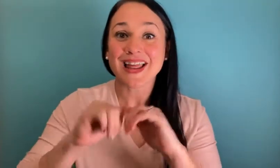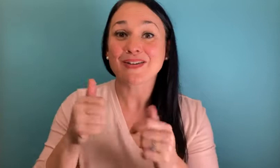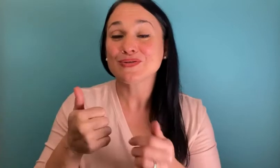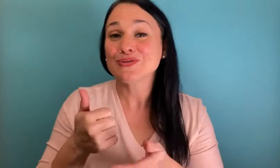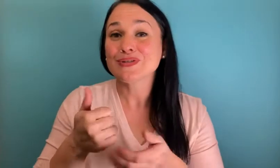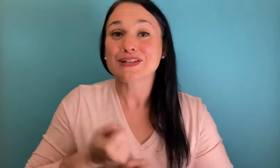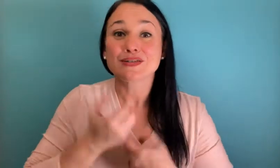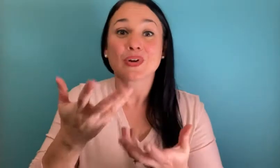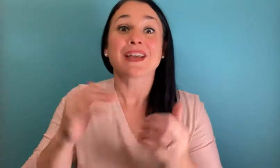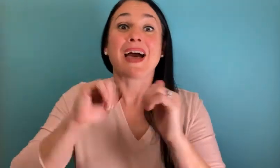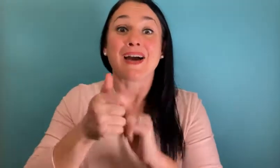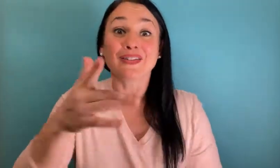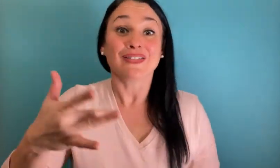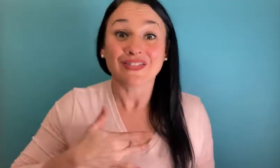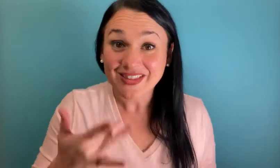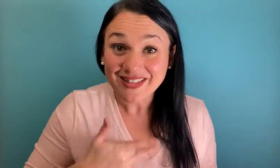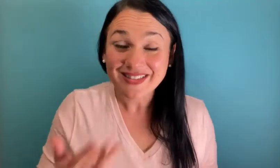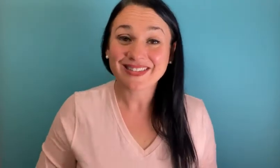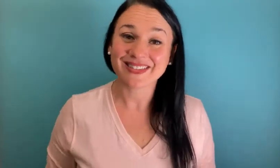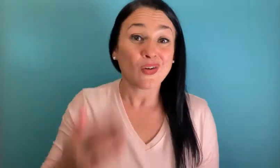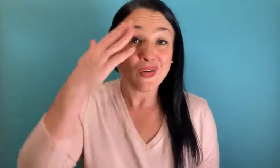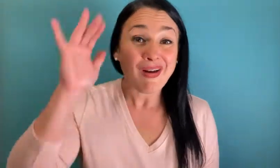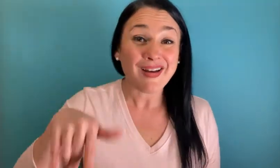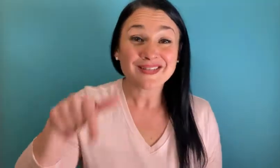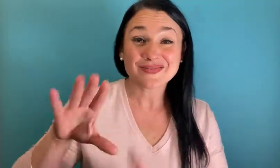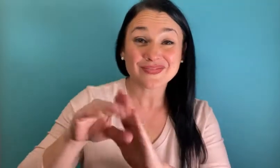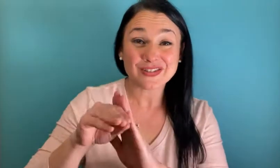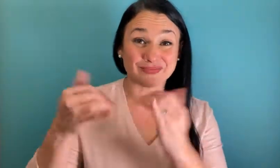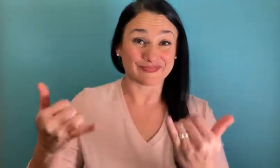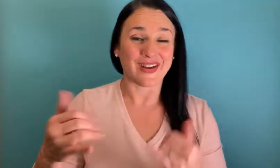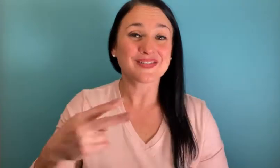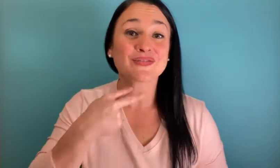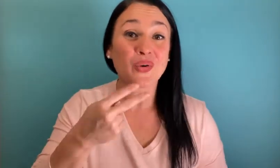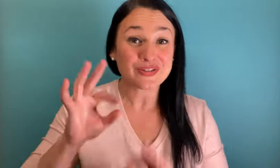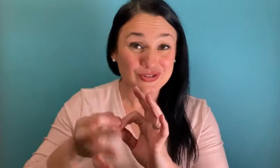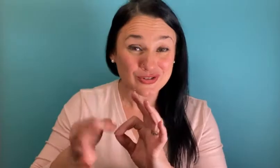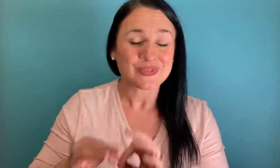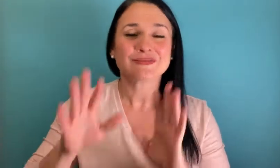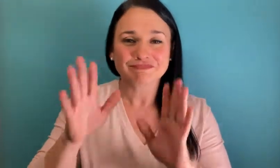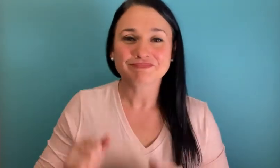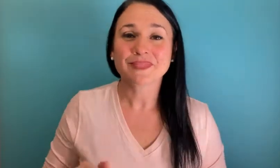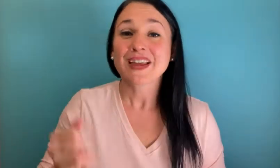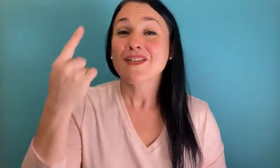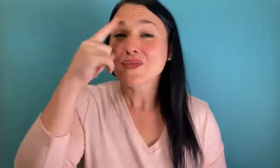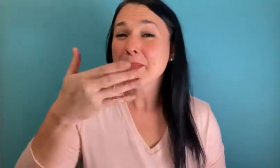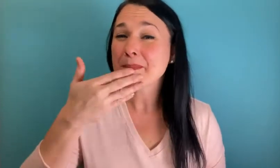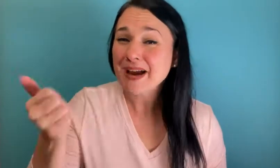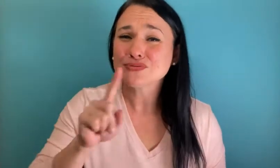there's just different kinds of signs to help you express how you're feeling. Now, this video right now is voice interpreted. Now,